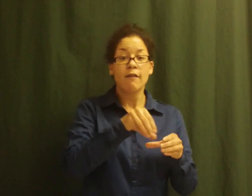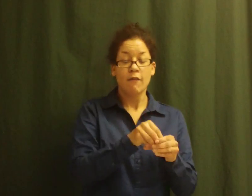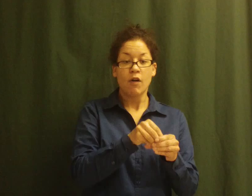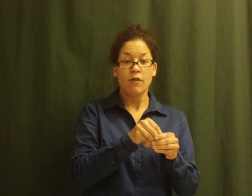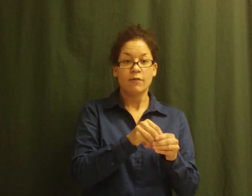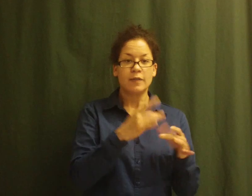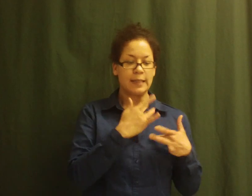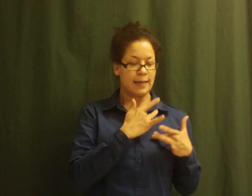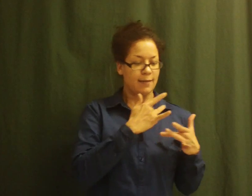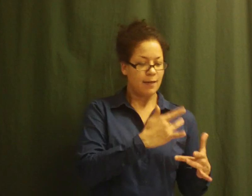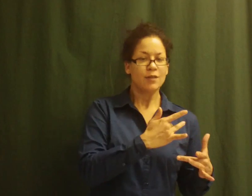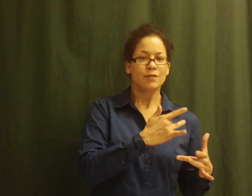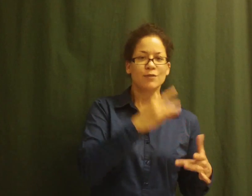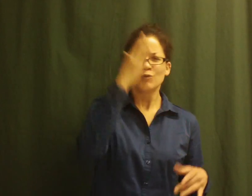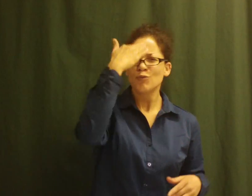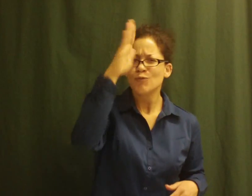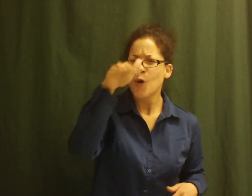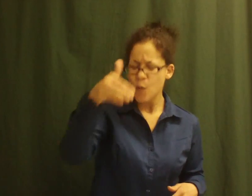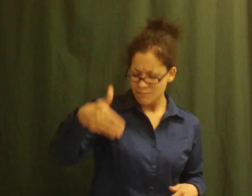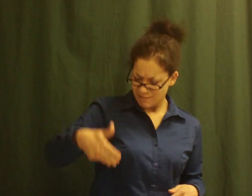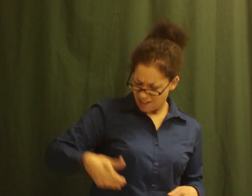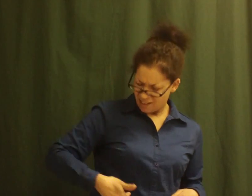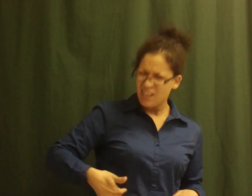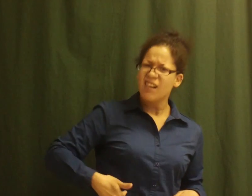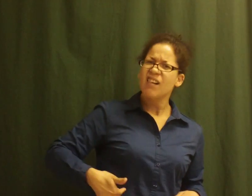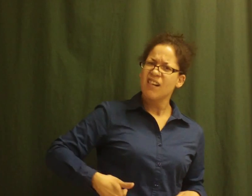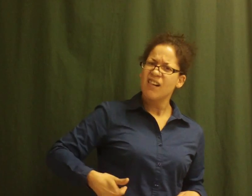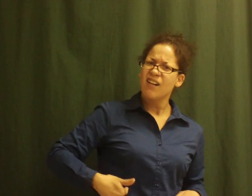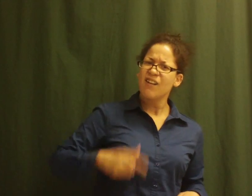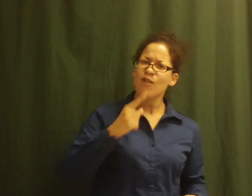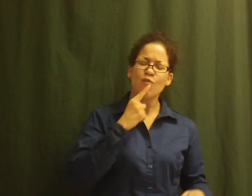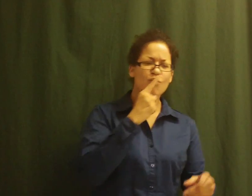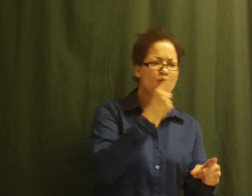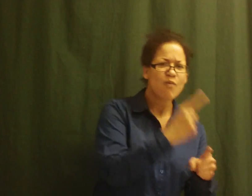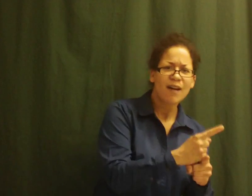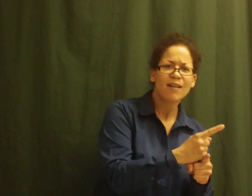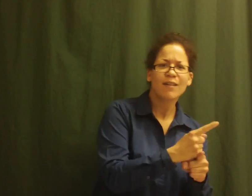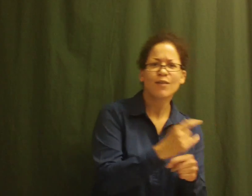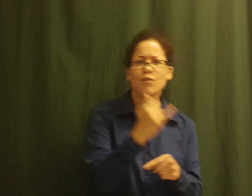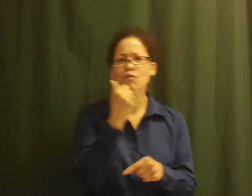them about the rightness or wrongness of an act.